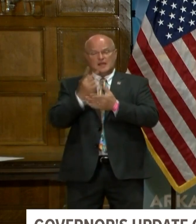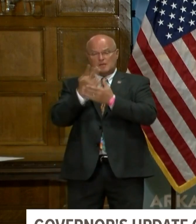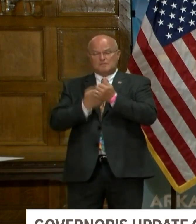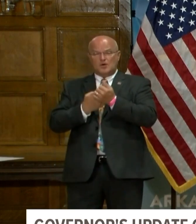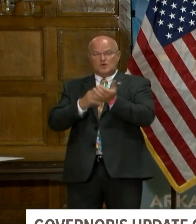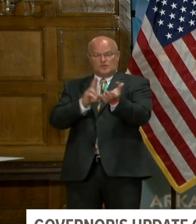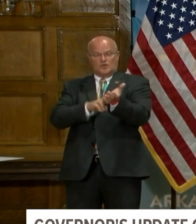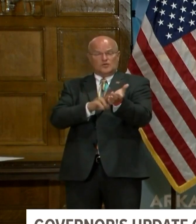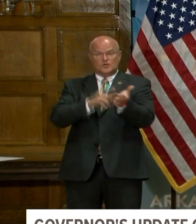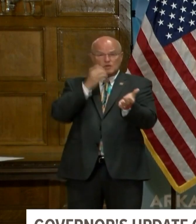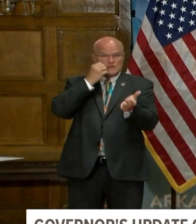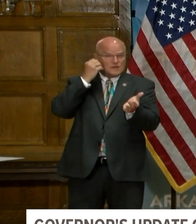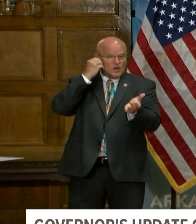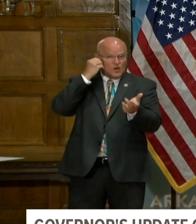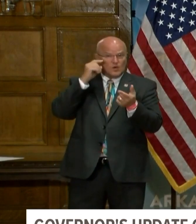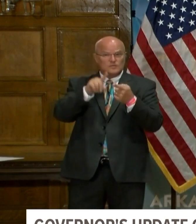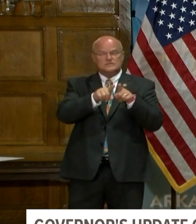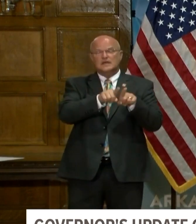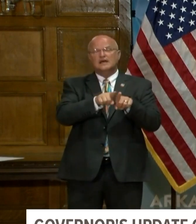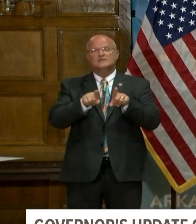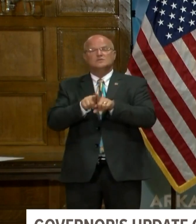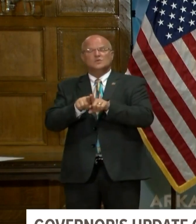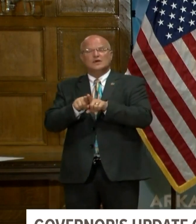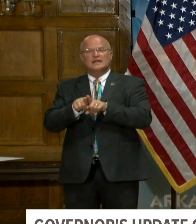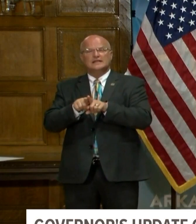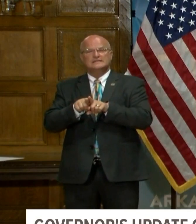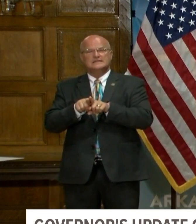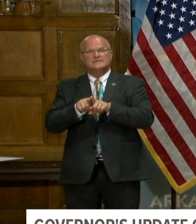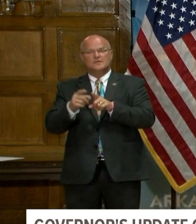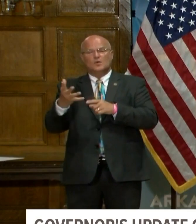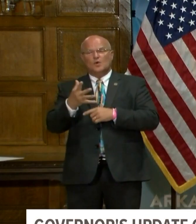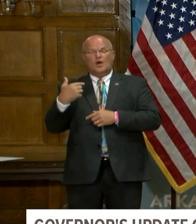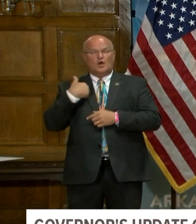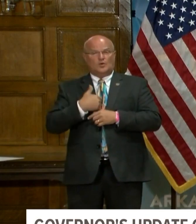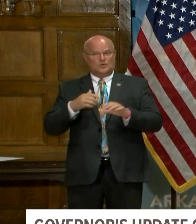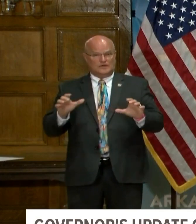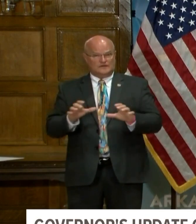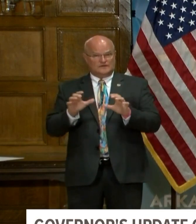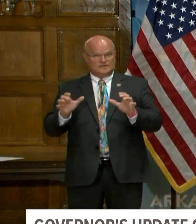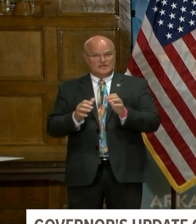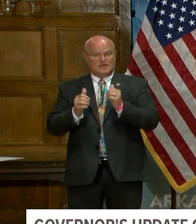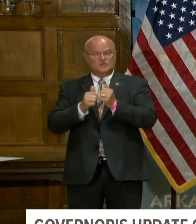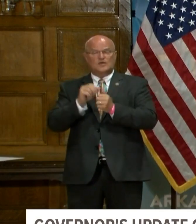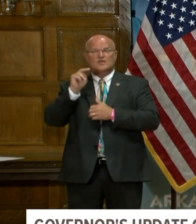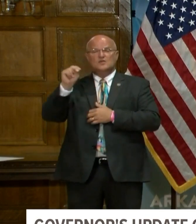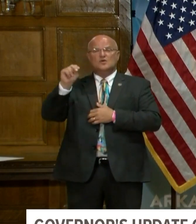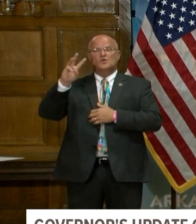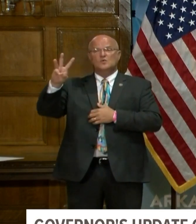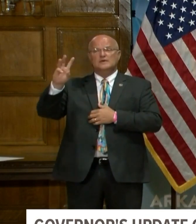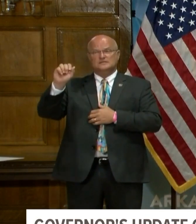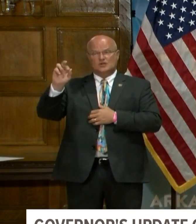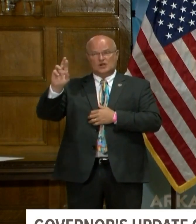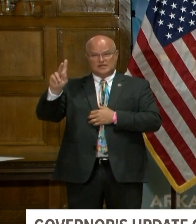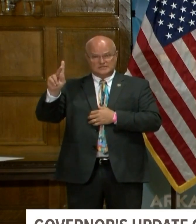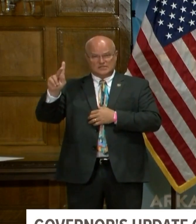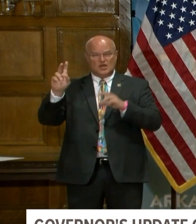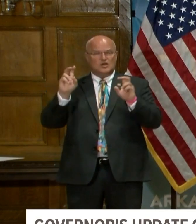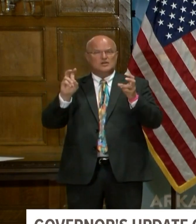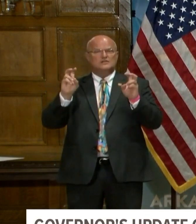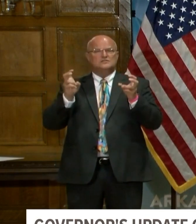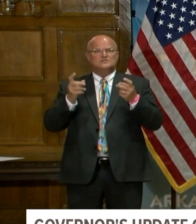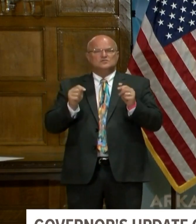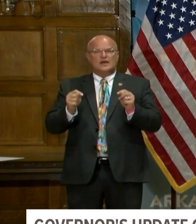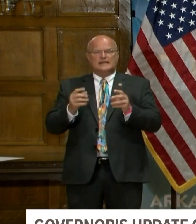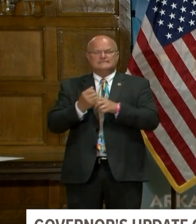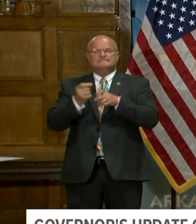both in the nursing homes as well as what we have done in Northwest Arkansas in trying